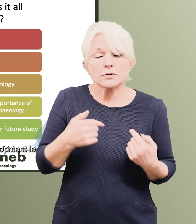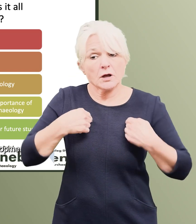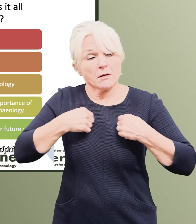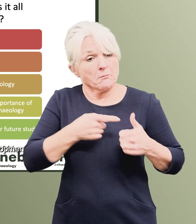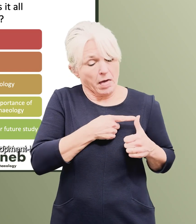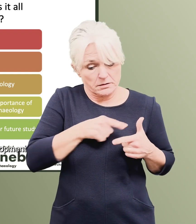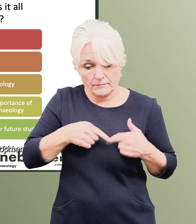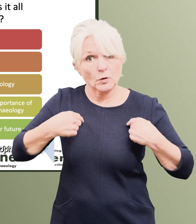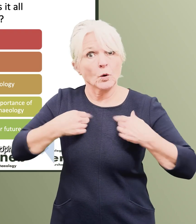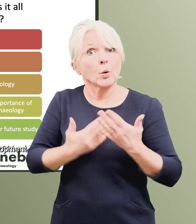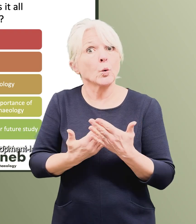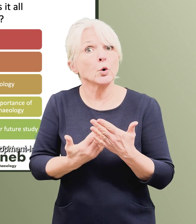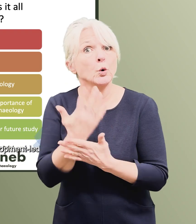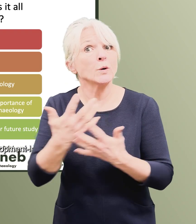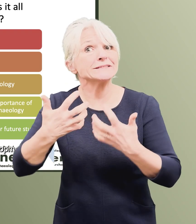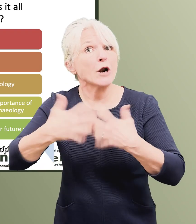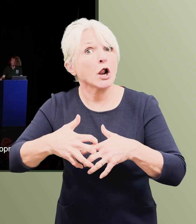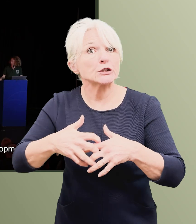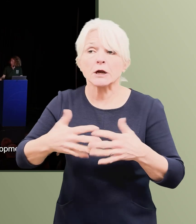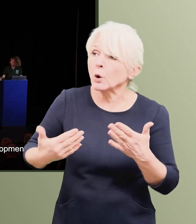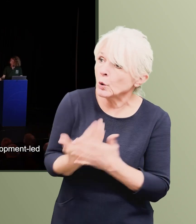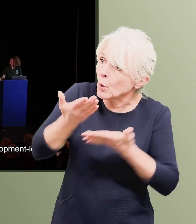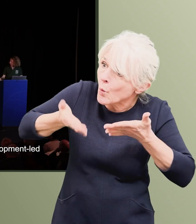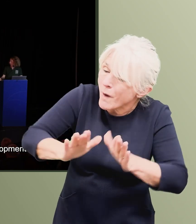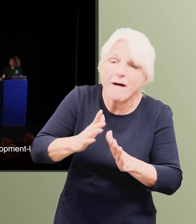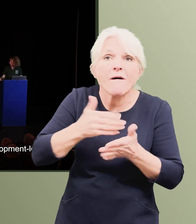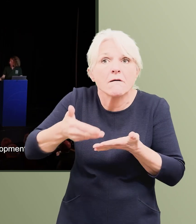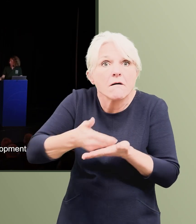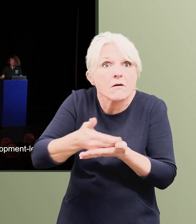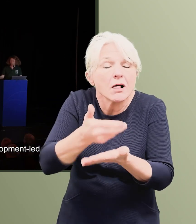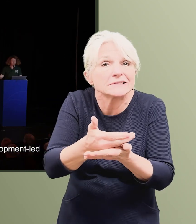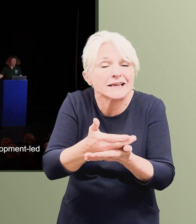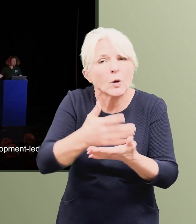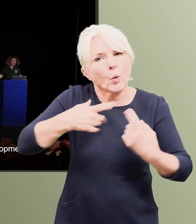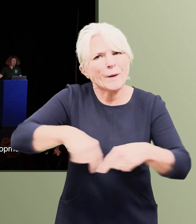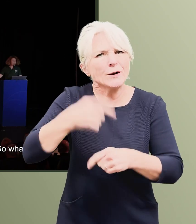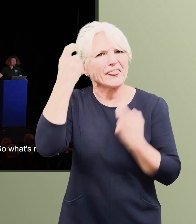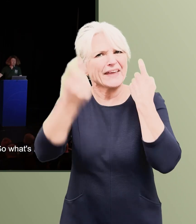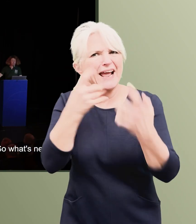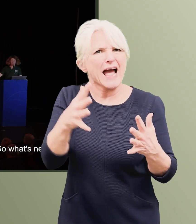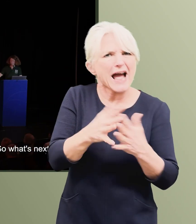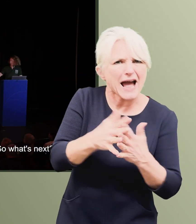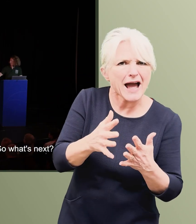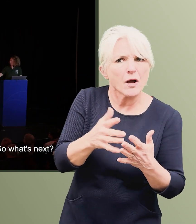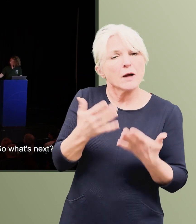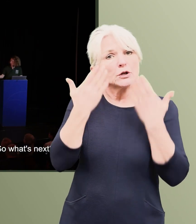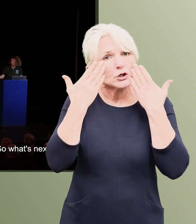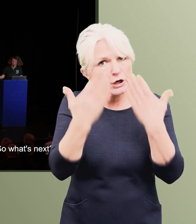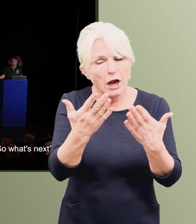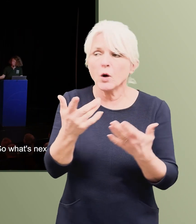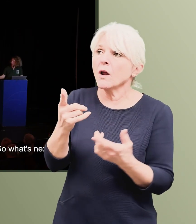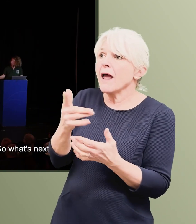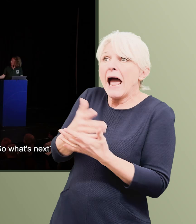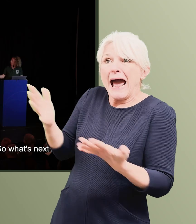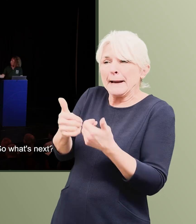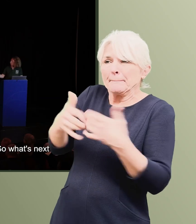also really demonstrates the importance of development-led archaeology. And it gives us an amazing new assemblage to study